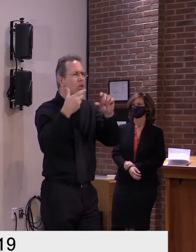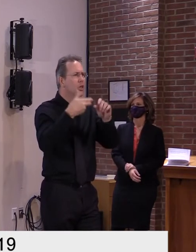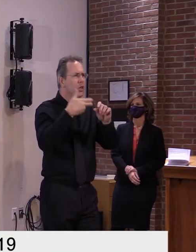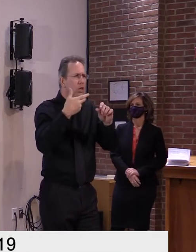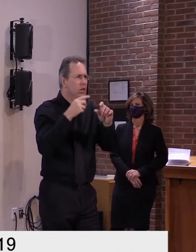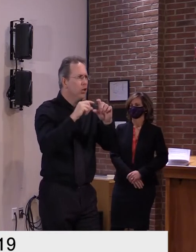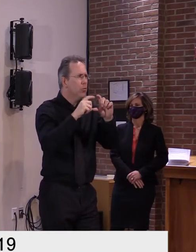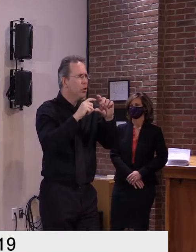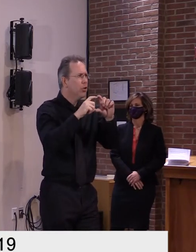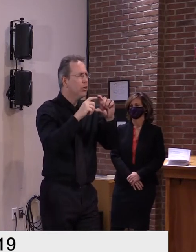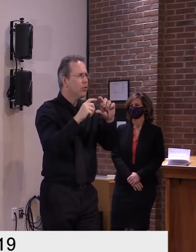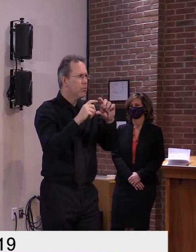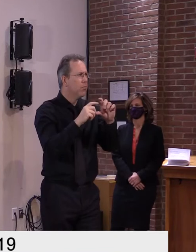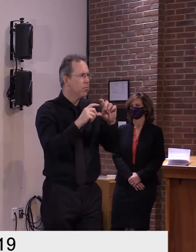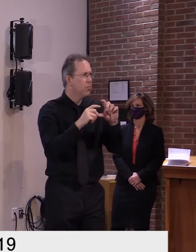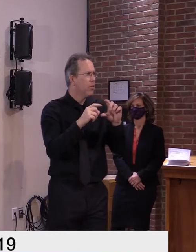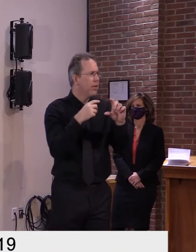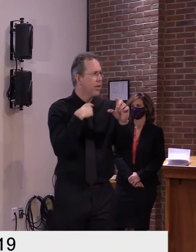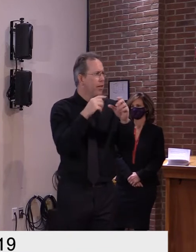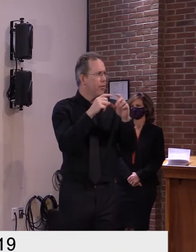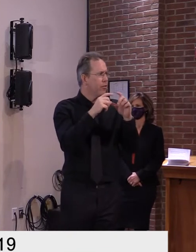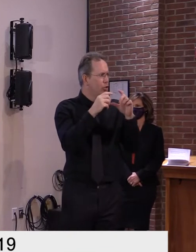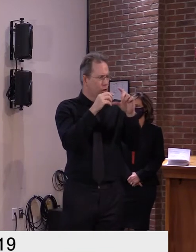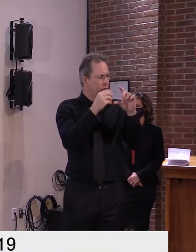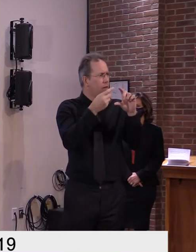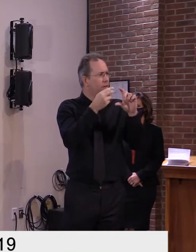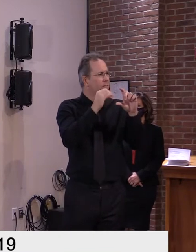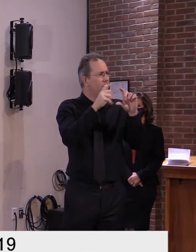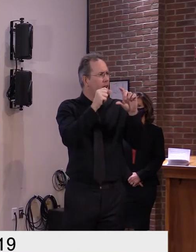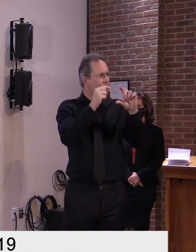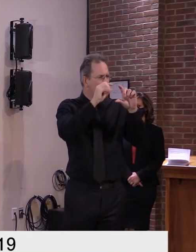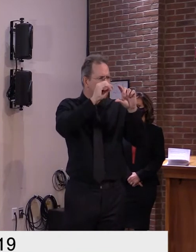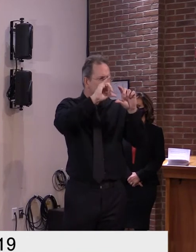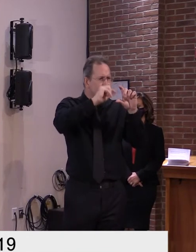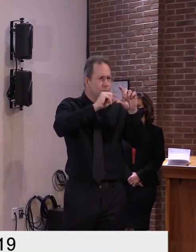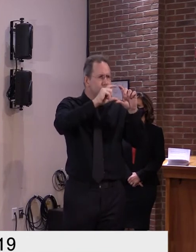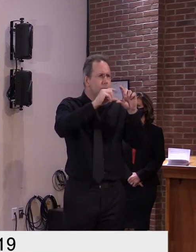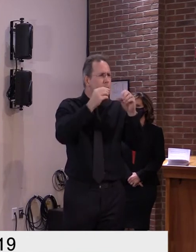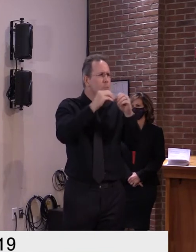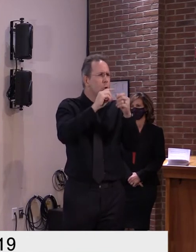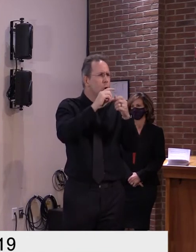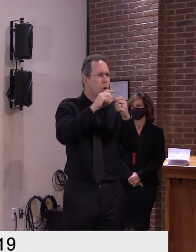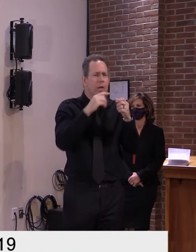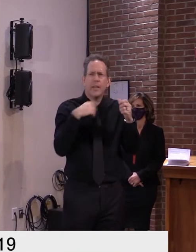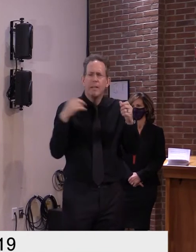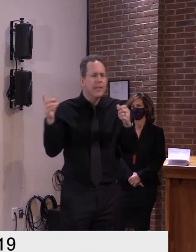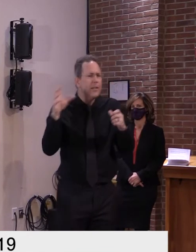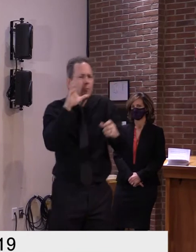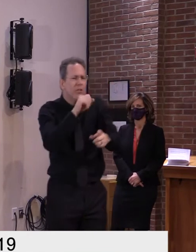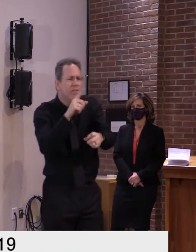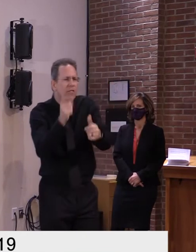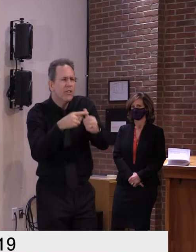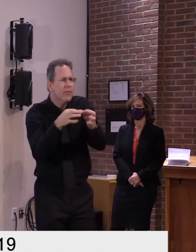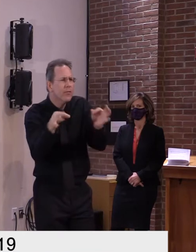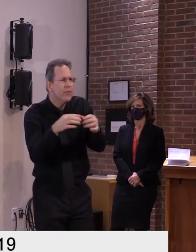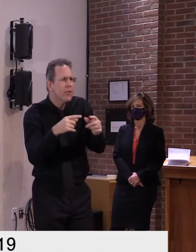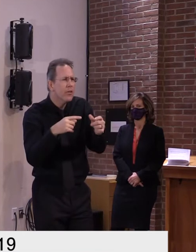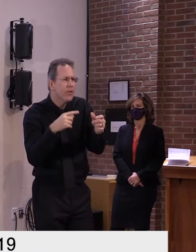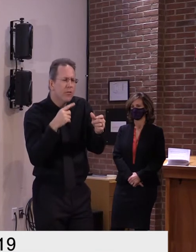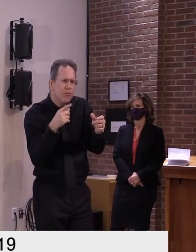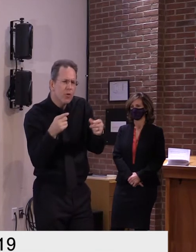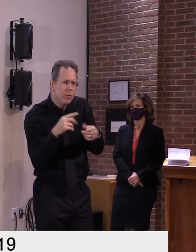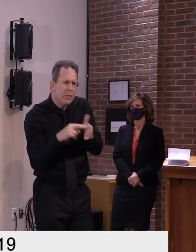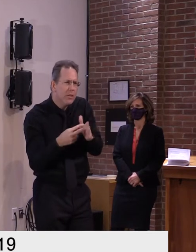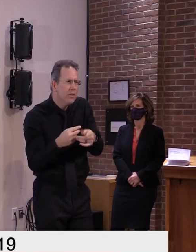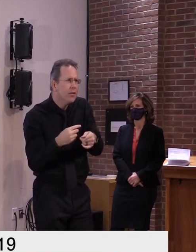I missed the very first sentence you said. Was it regarding shortages? The extra